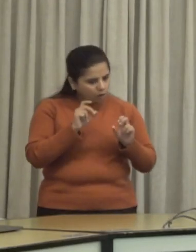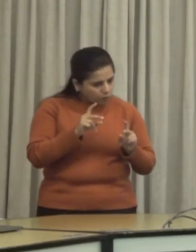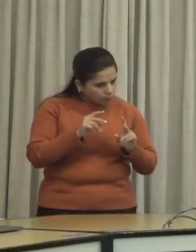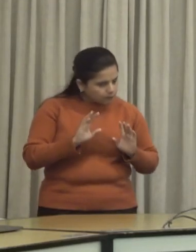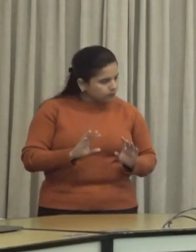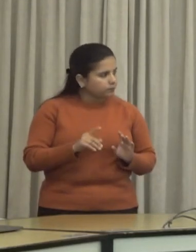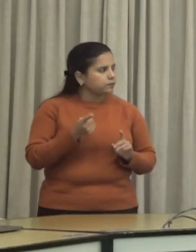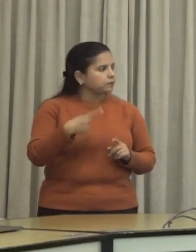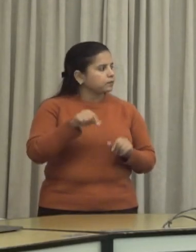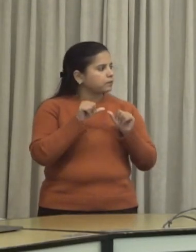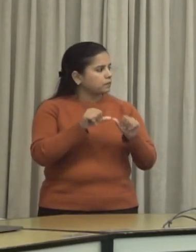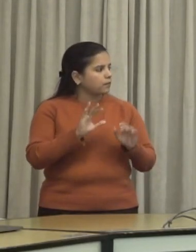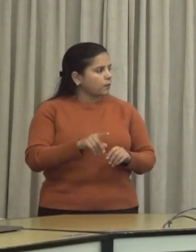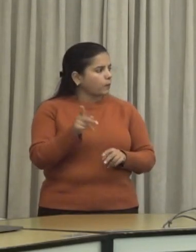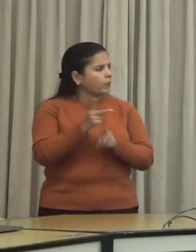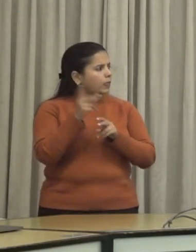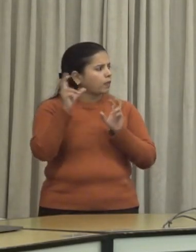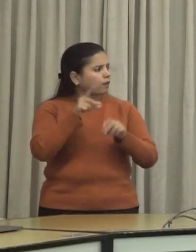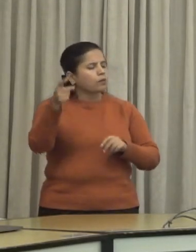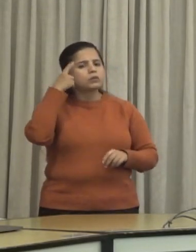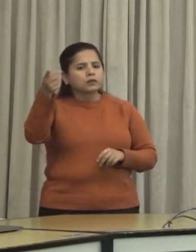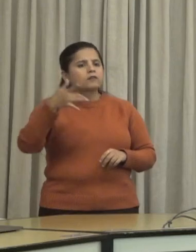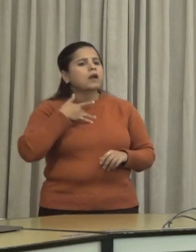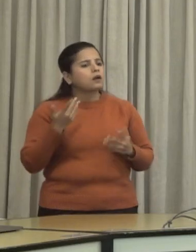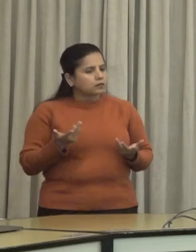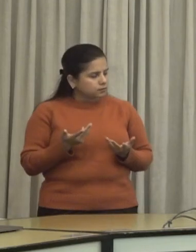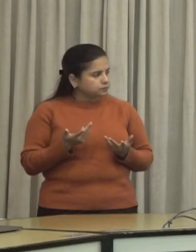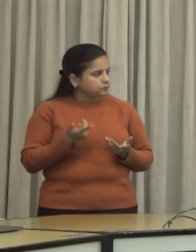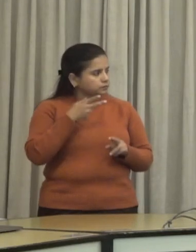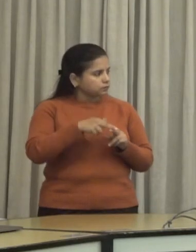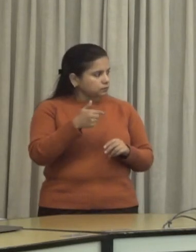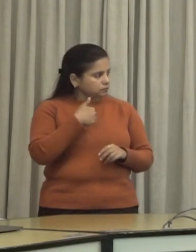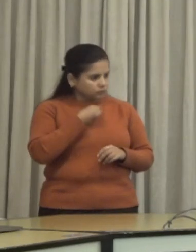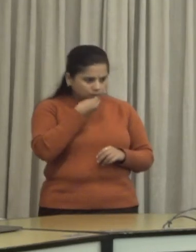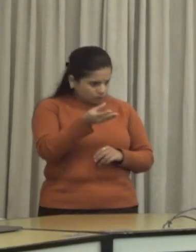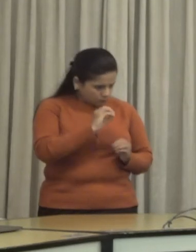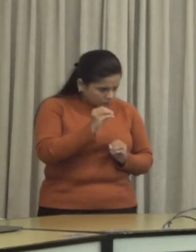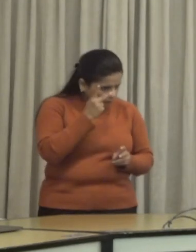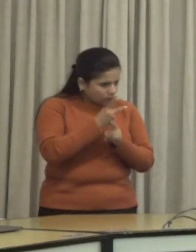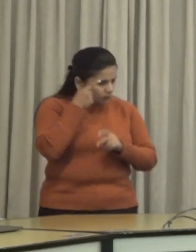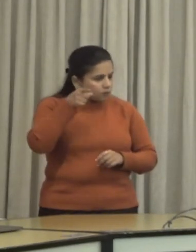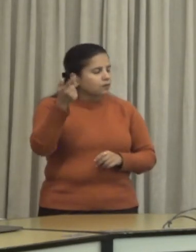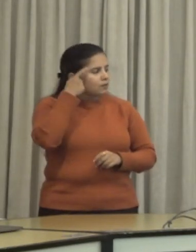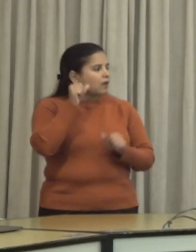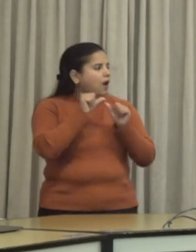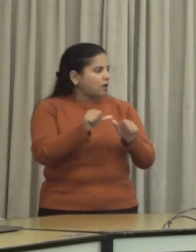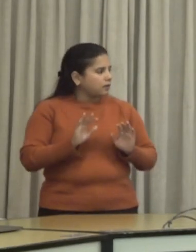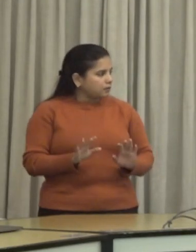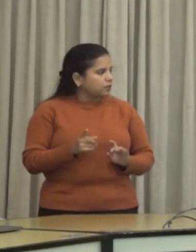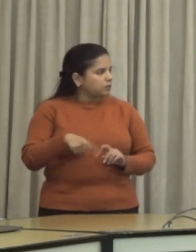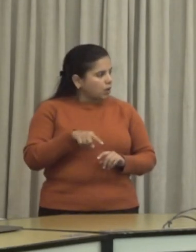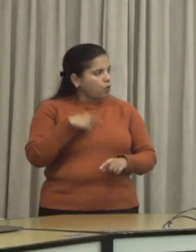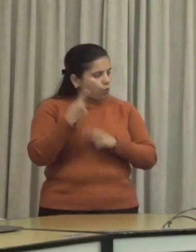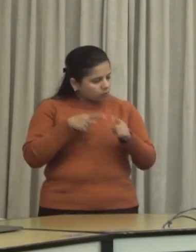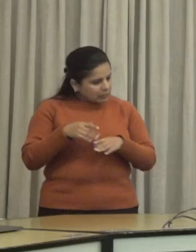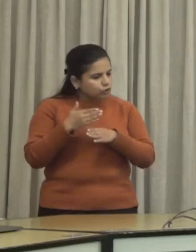And that will give the answer that what caregivers will think, that if I'm not giving food or that will give the answer. So it should be